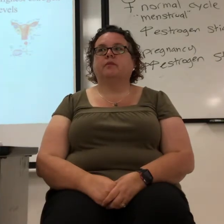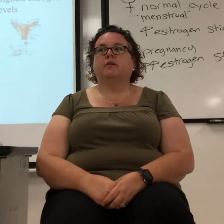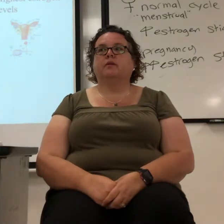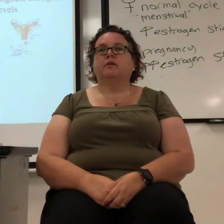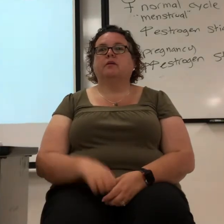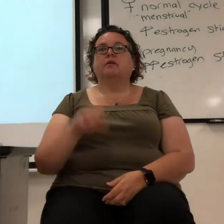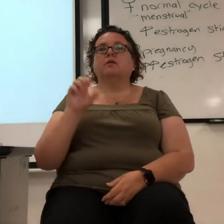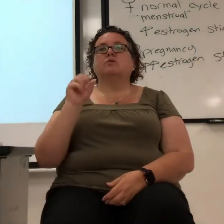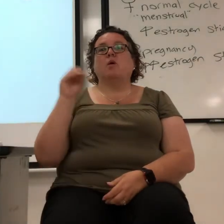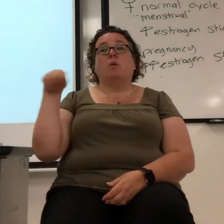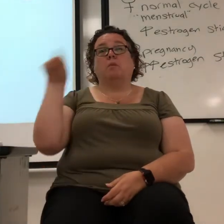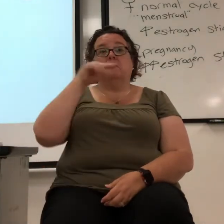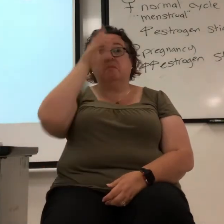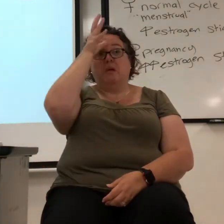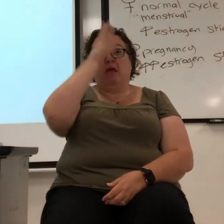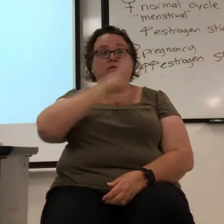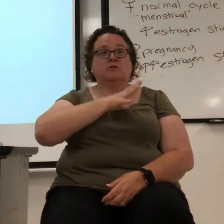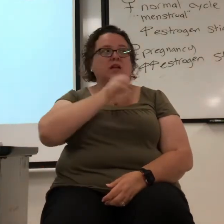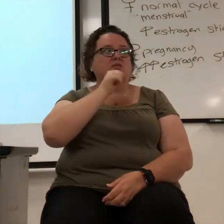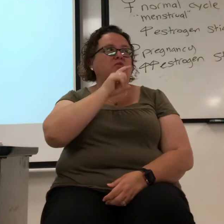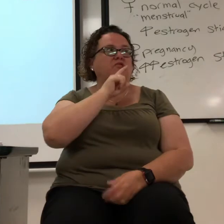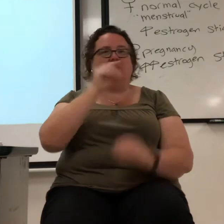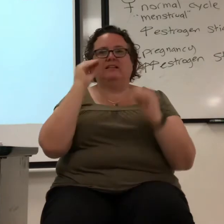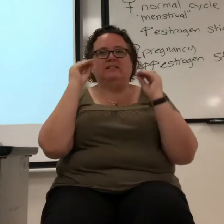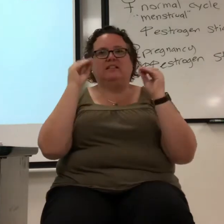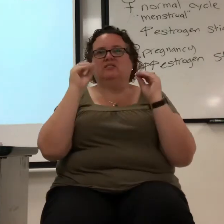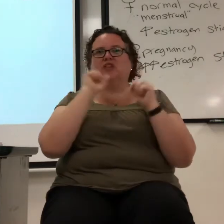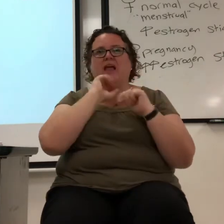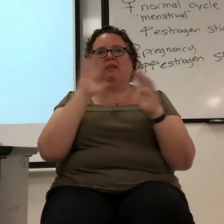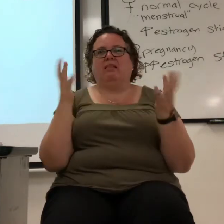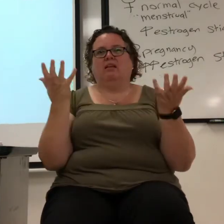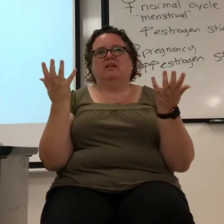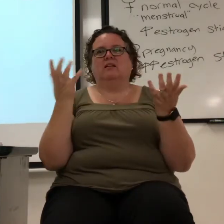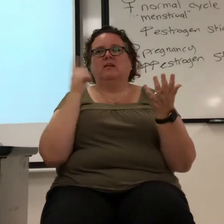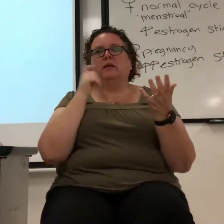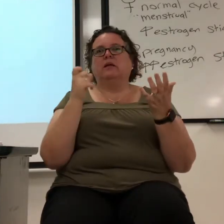So in males, I don't even really teach anything. Basically,